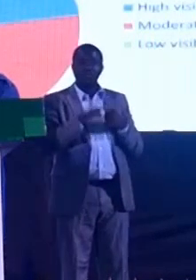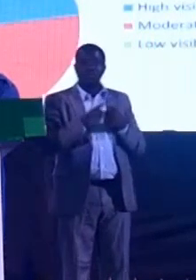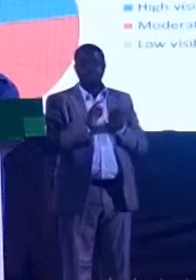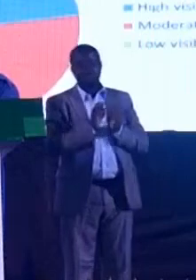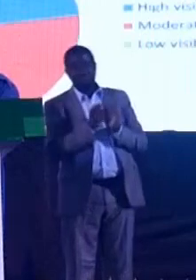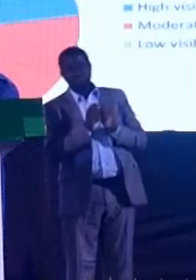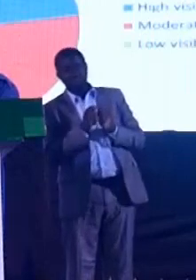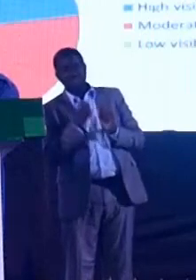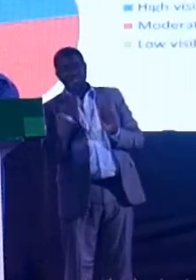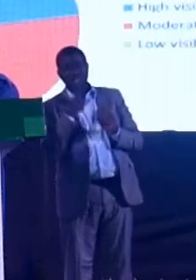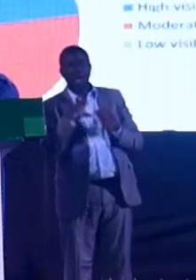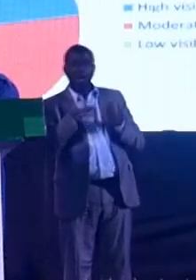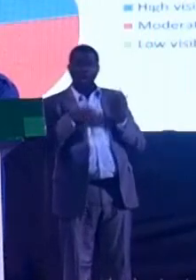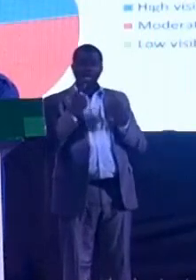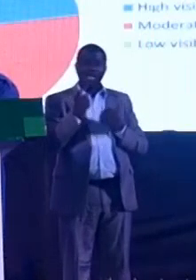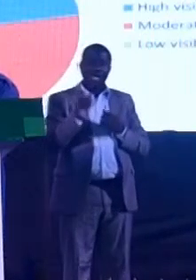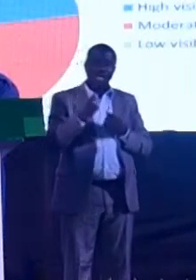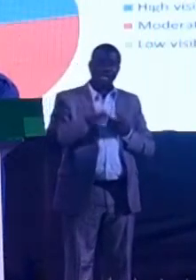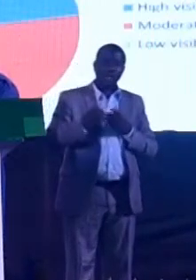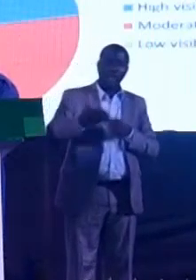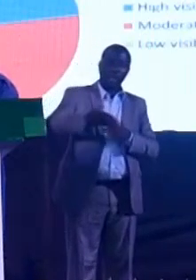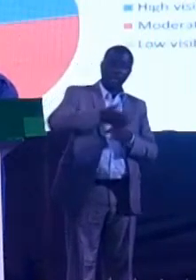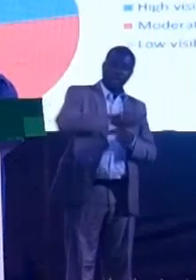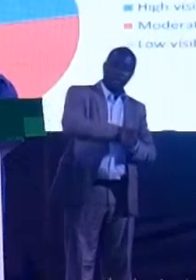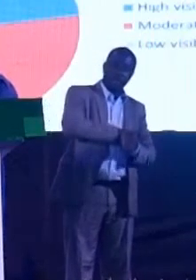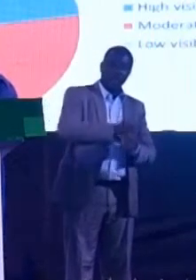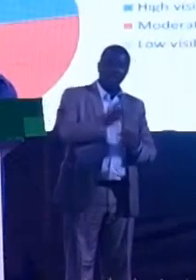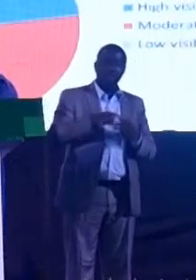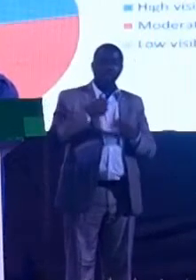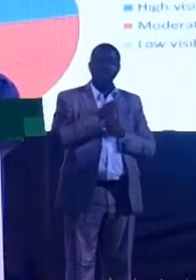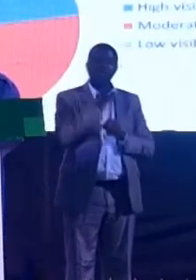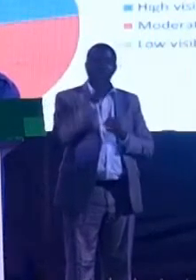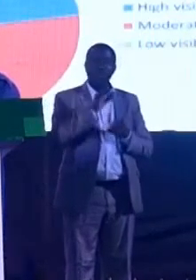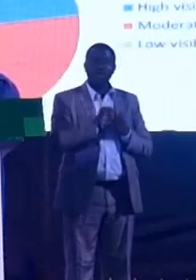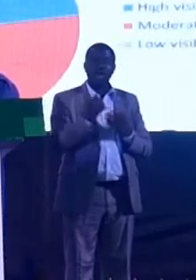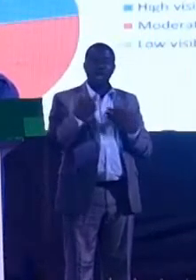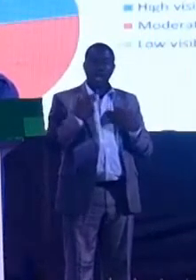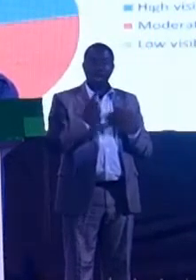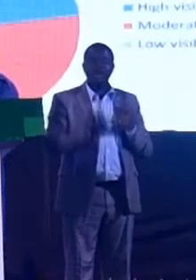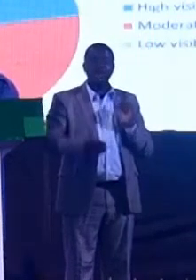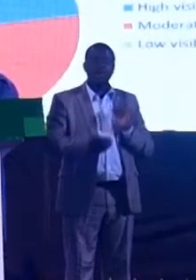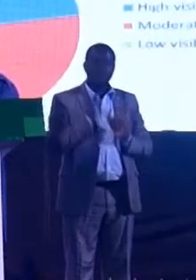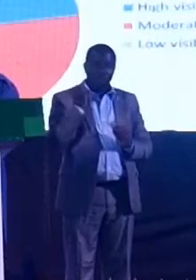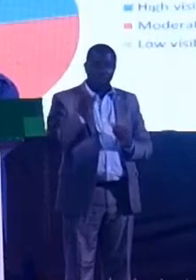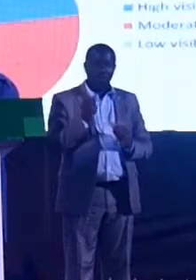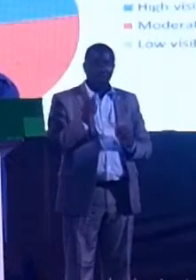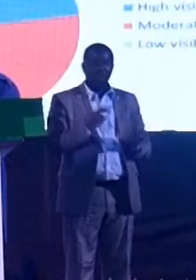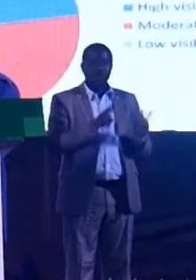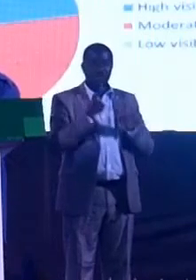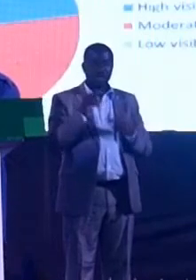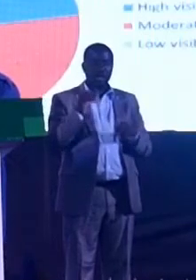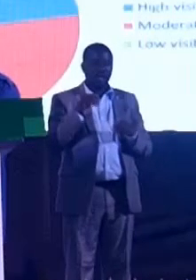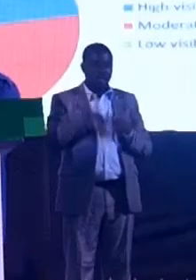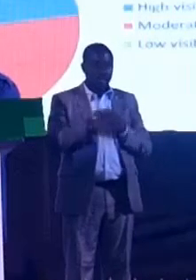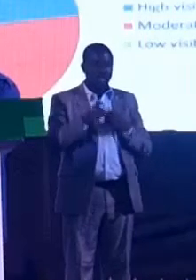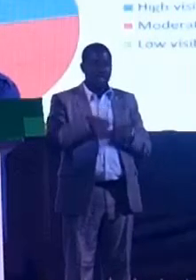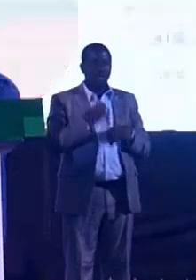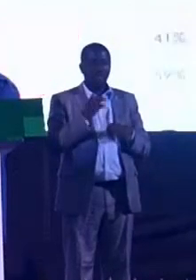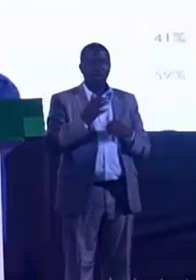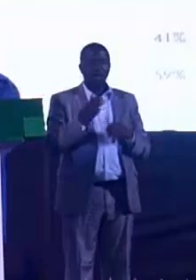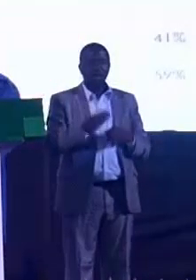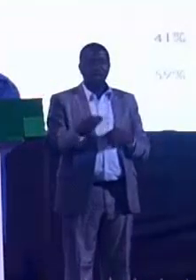see what improvement we can make to ensure that we have the utmost visibility in terms of our materials.